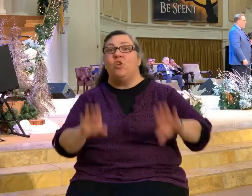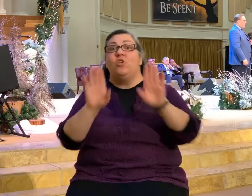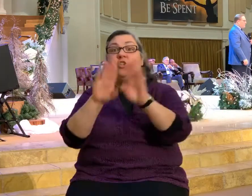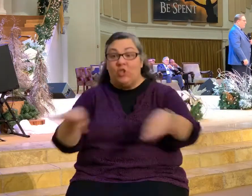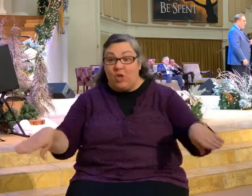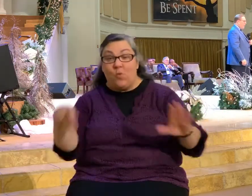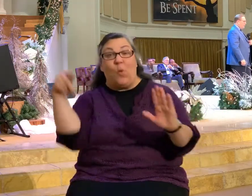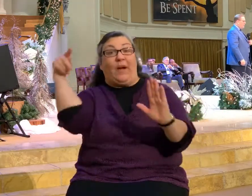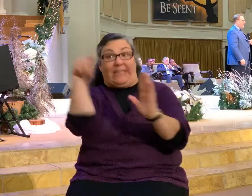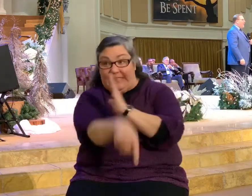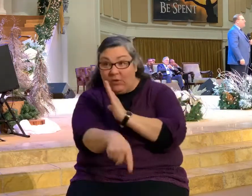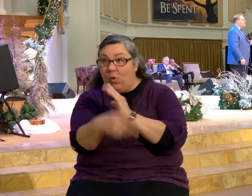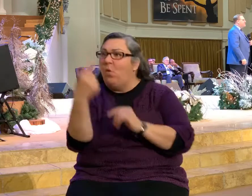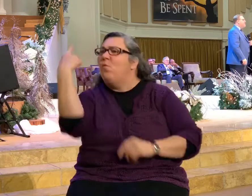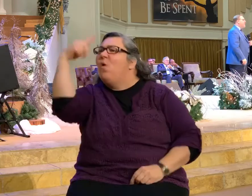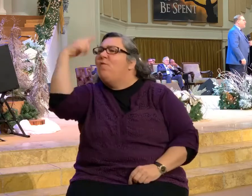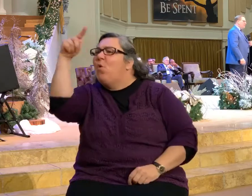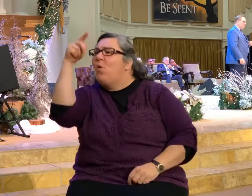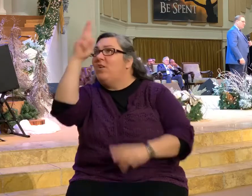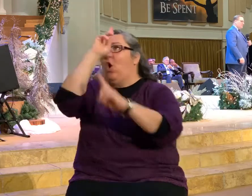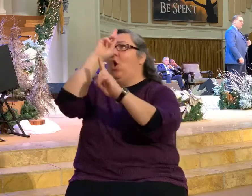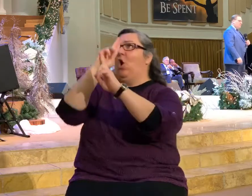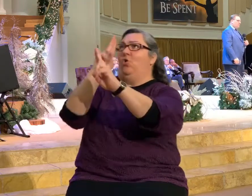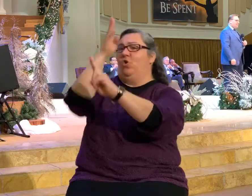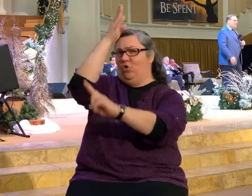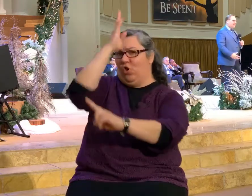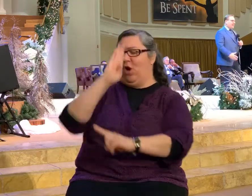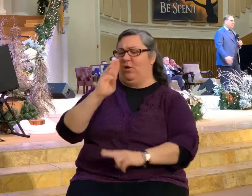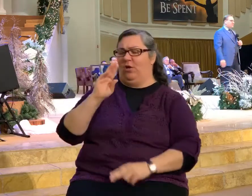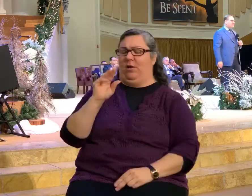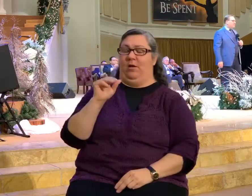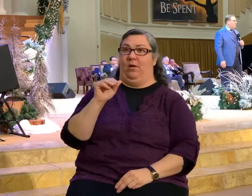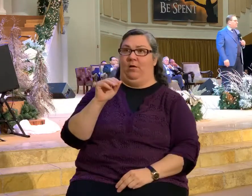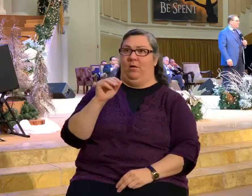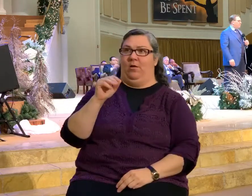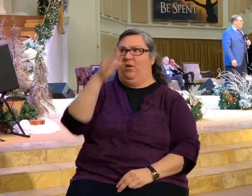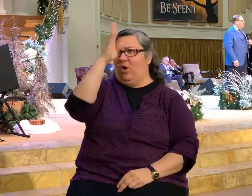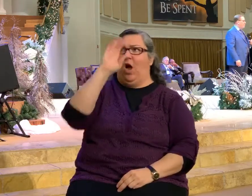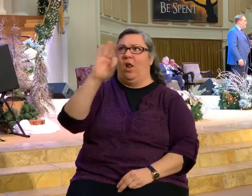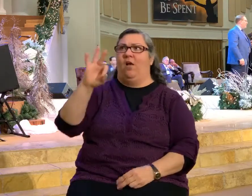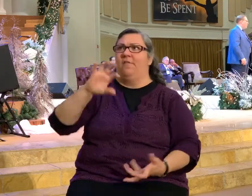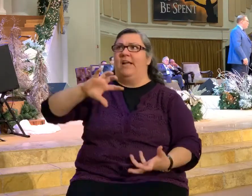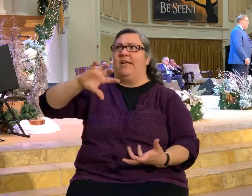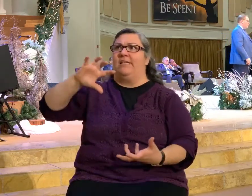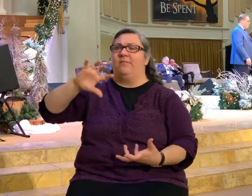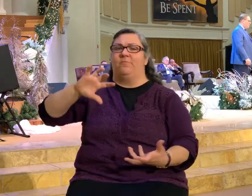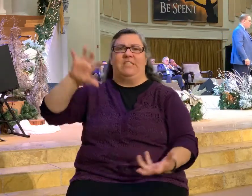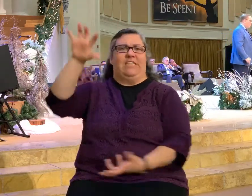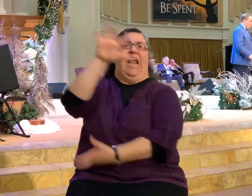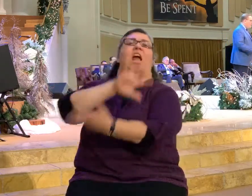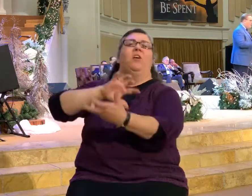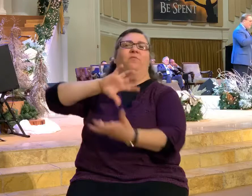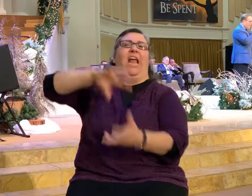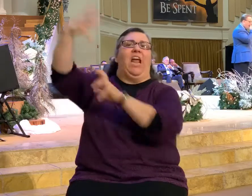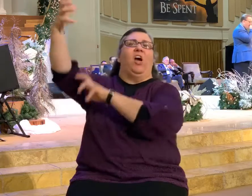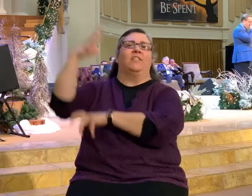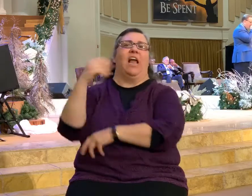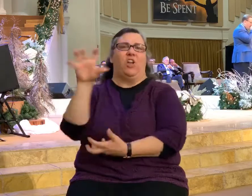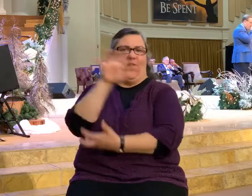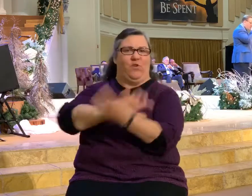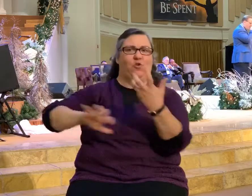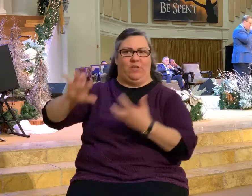Children were killed to honor the goddess Mania, which meant chaos and confusion, from which we get our word